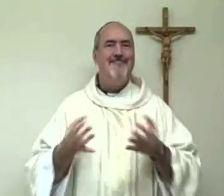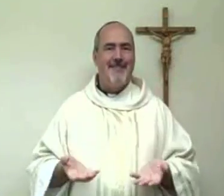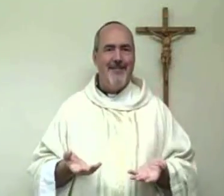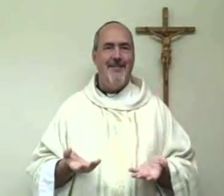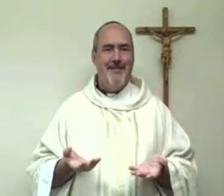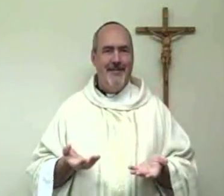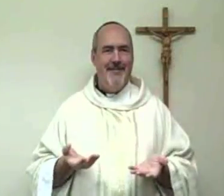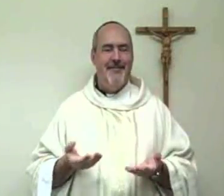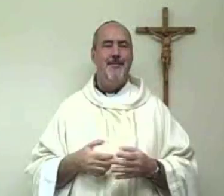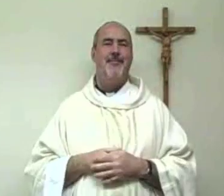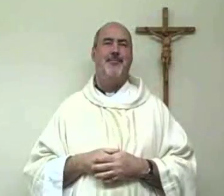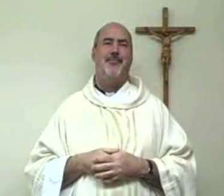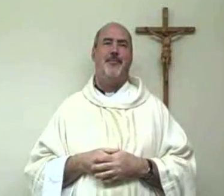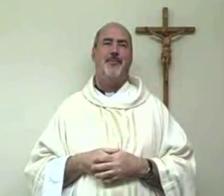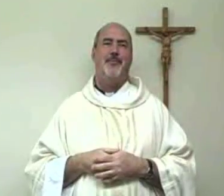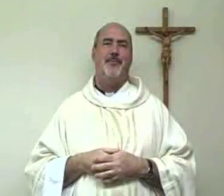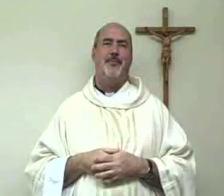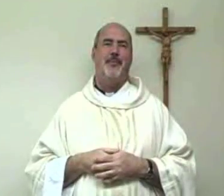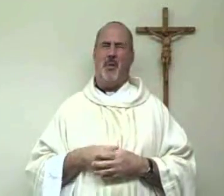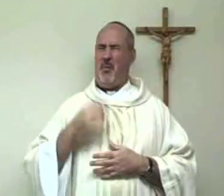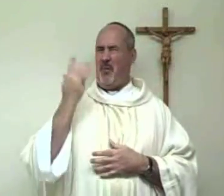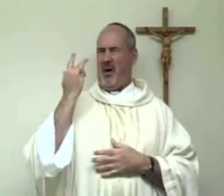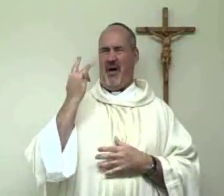family is important.